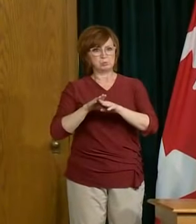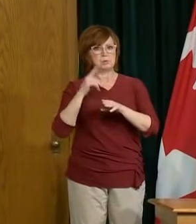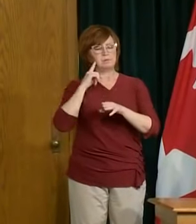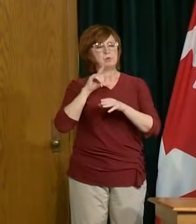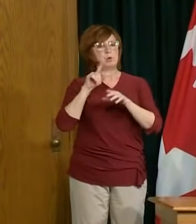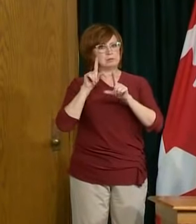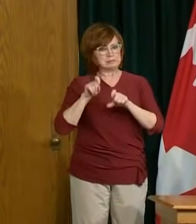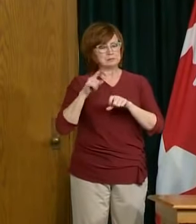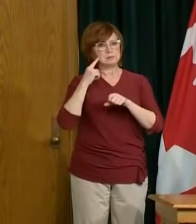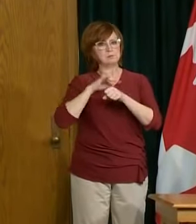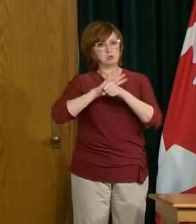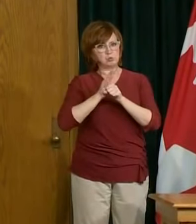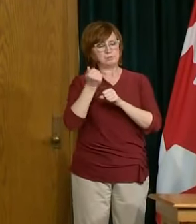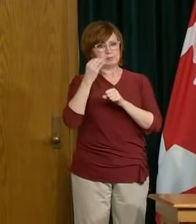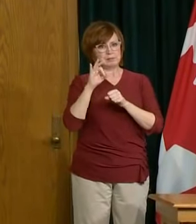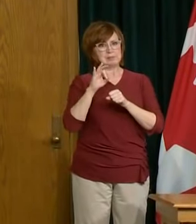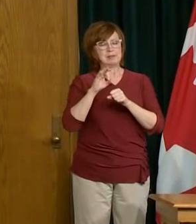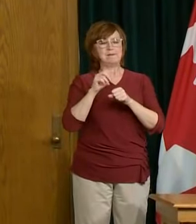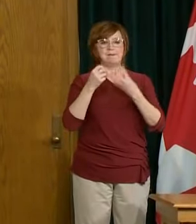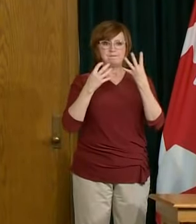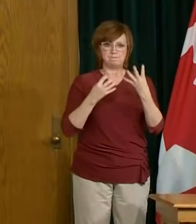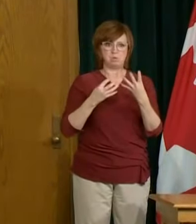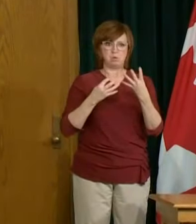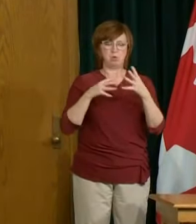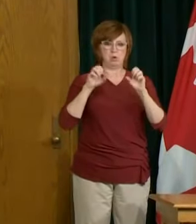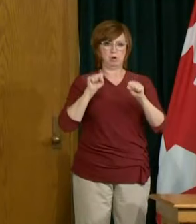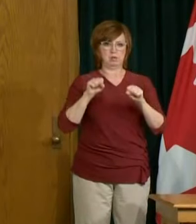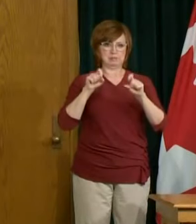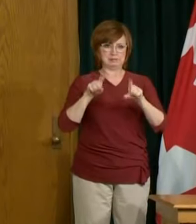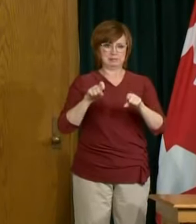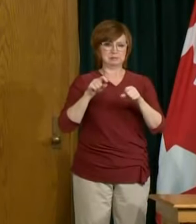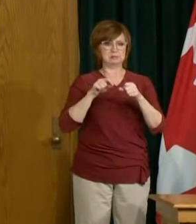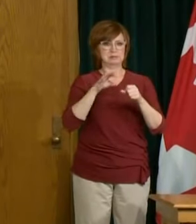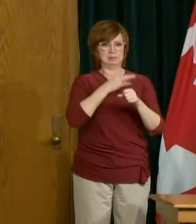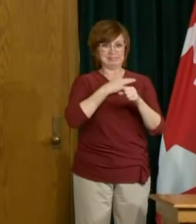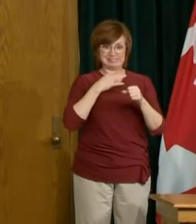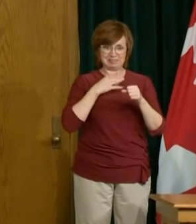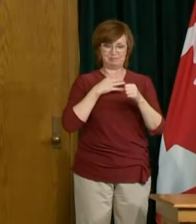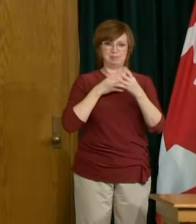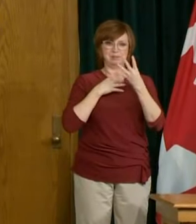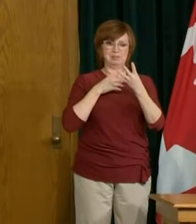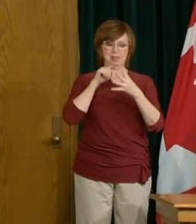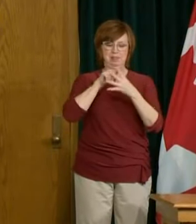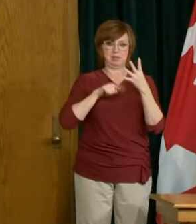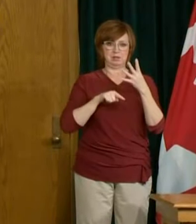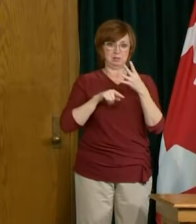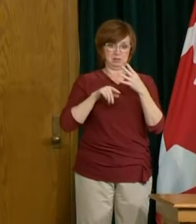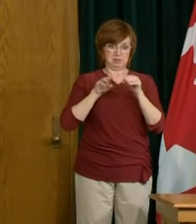being tested. Is there an outbreak there? And B, are you guys doing testing in that facility?